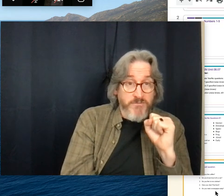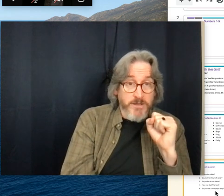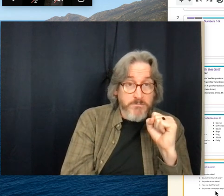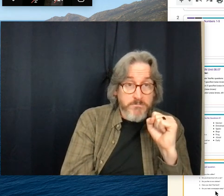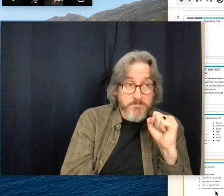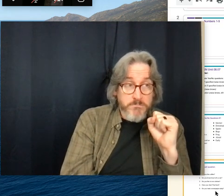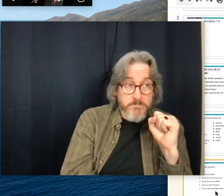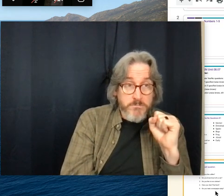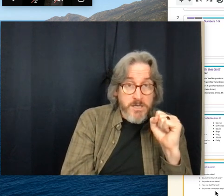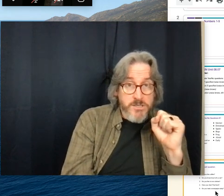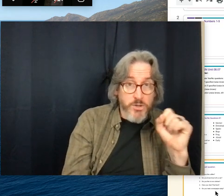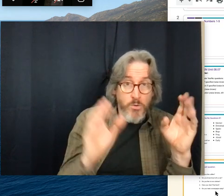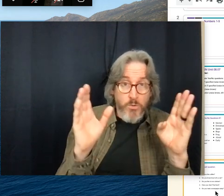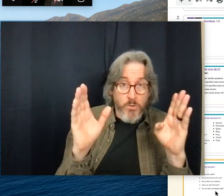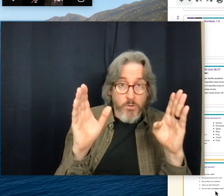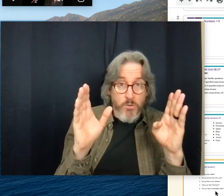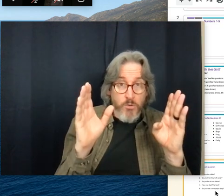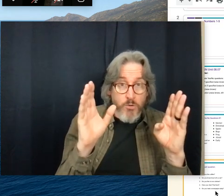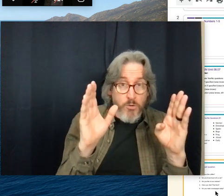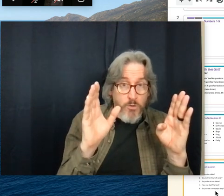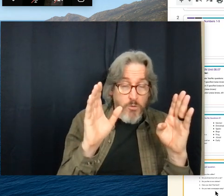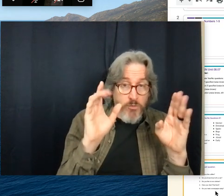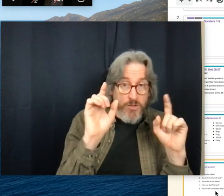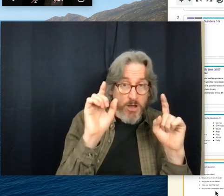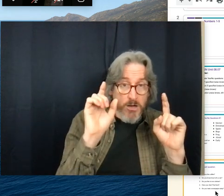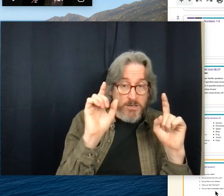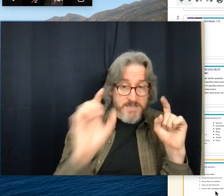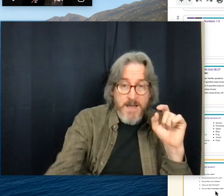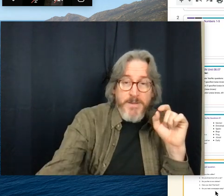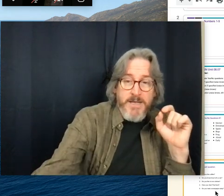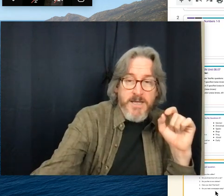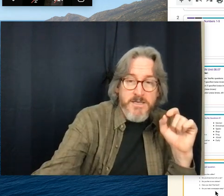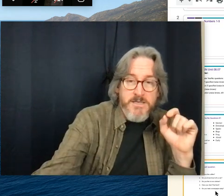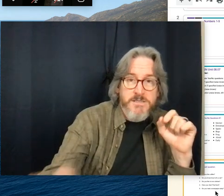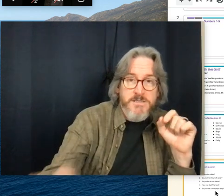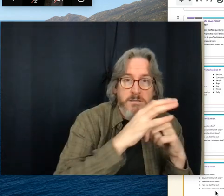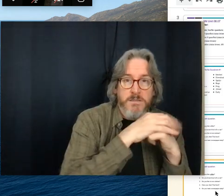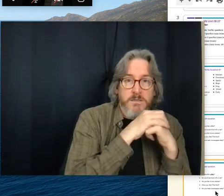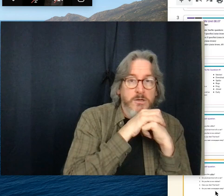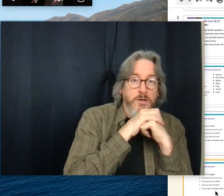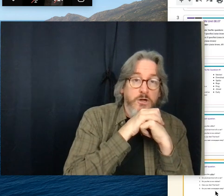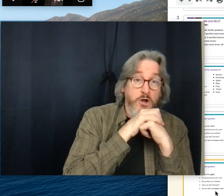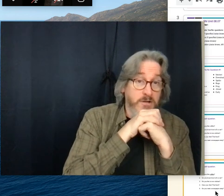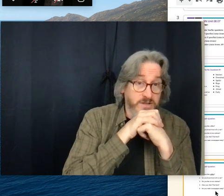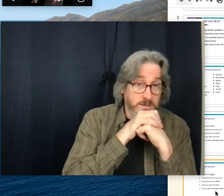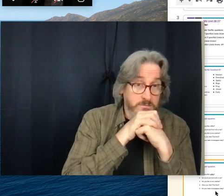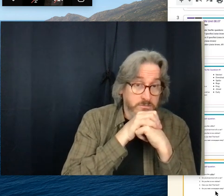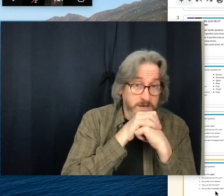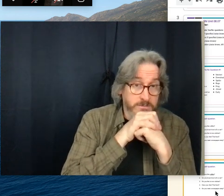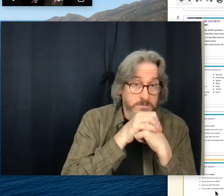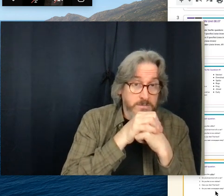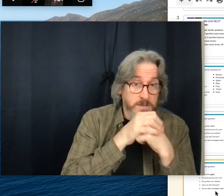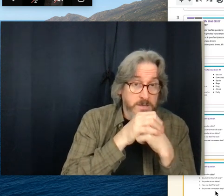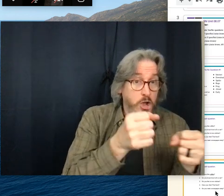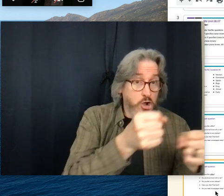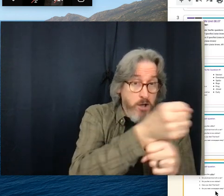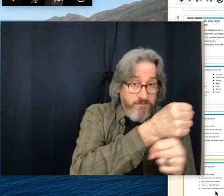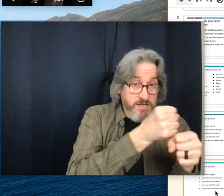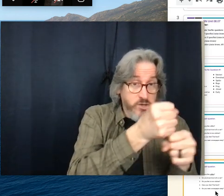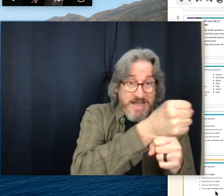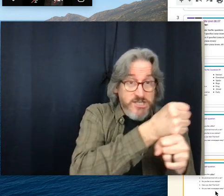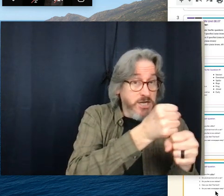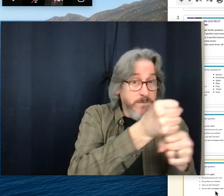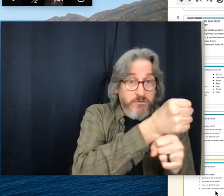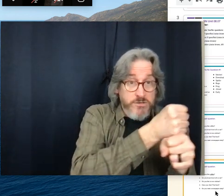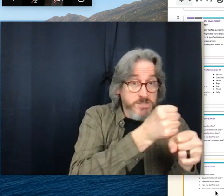like coffee? So the topic is coffee, right?